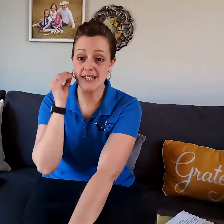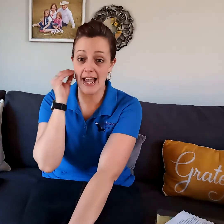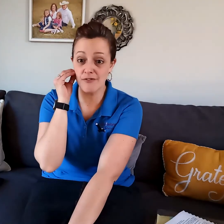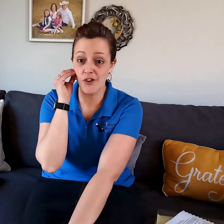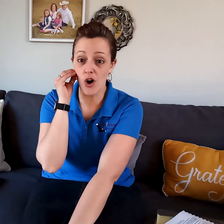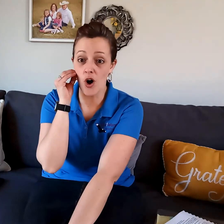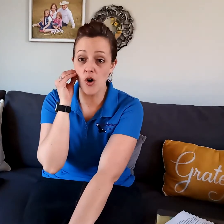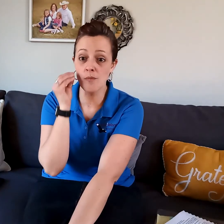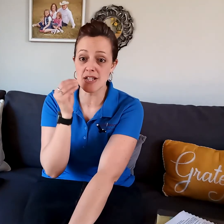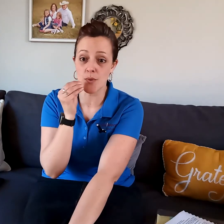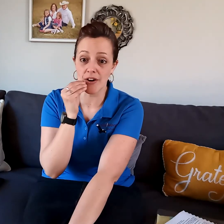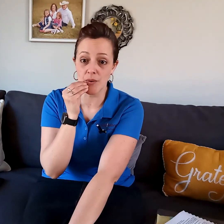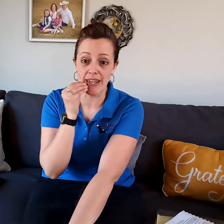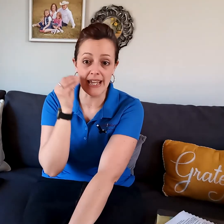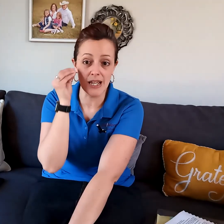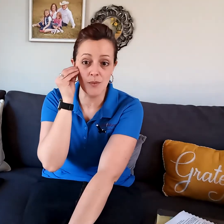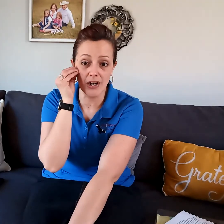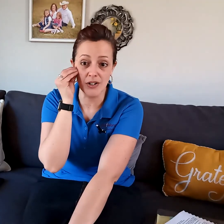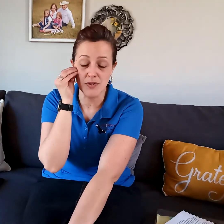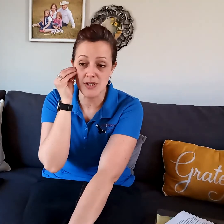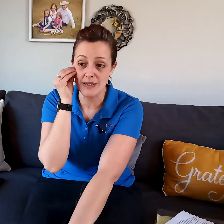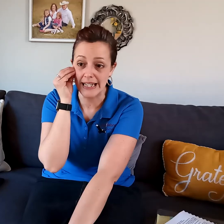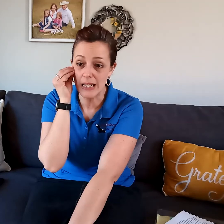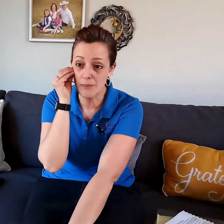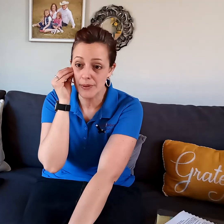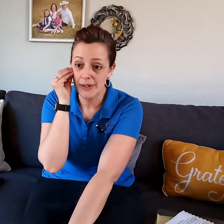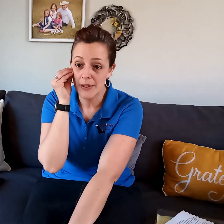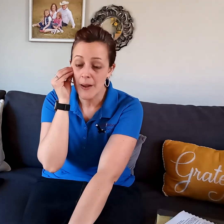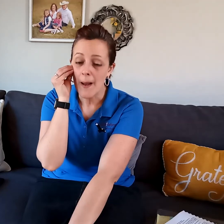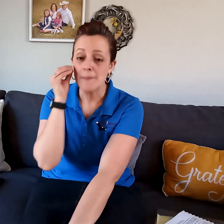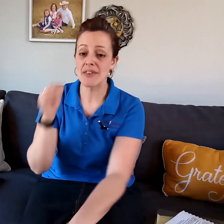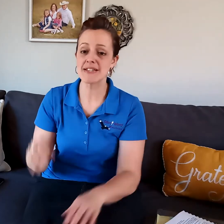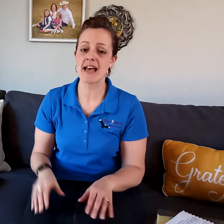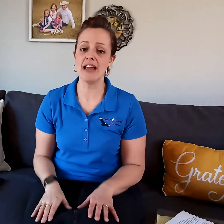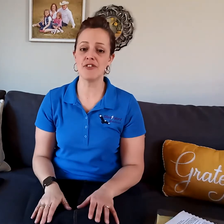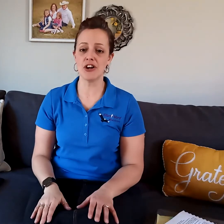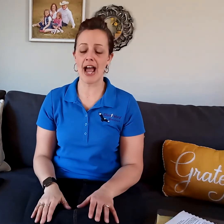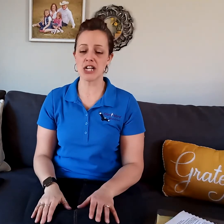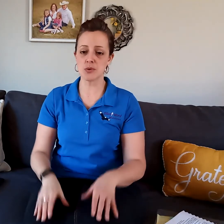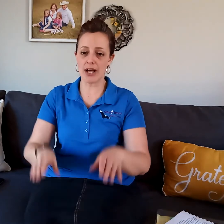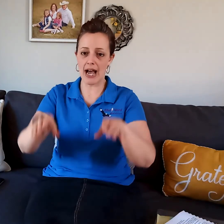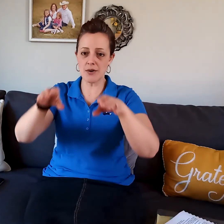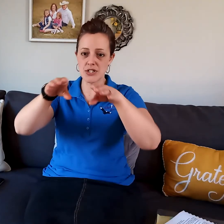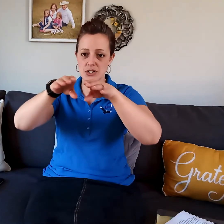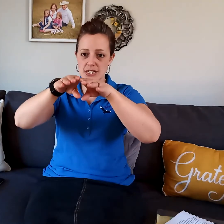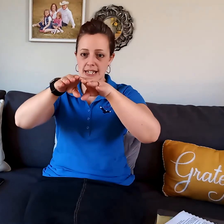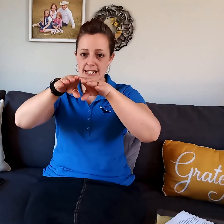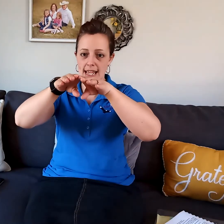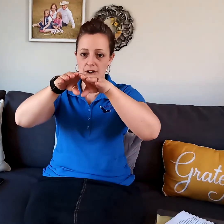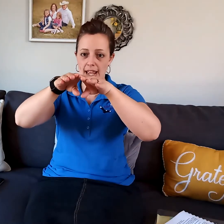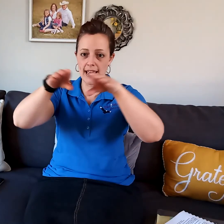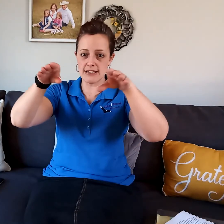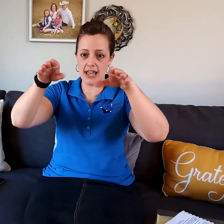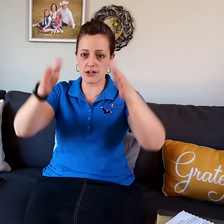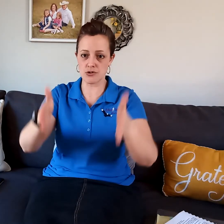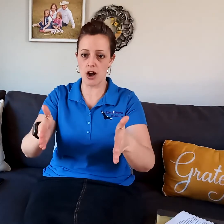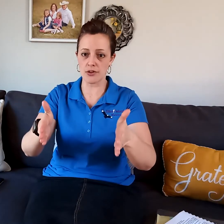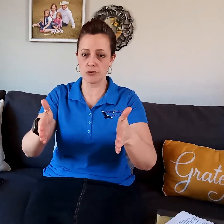sign for home is where you eat and where you sleep. But the sign for your actual house, you're just going to take your hands and draw the roof